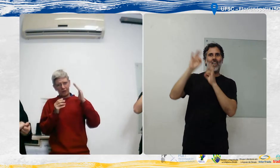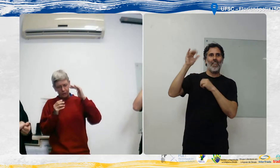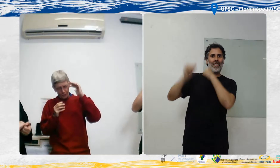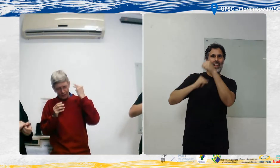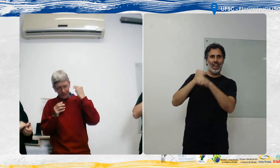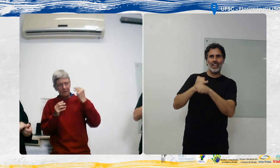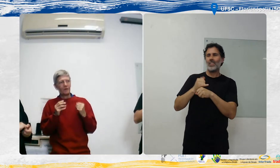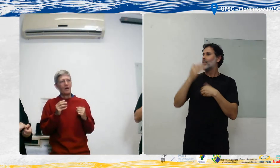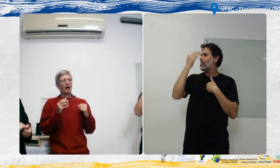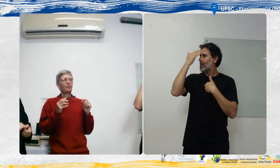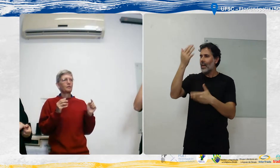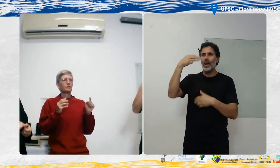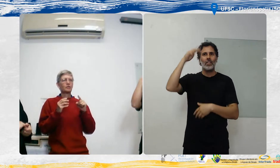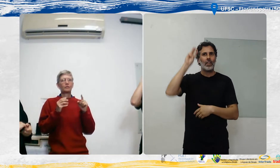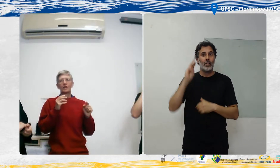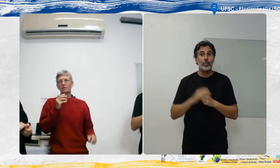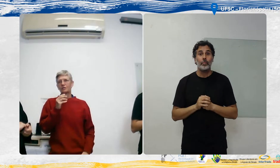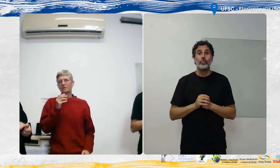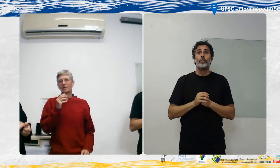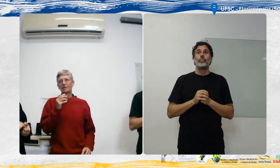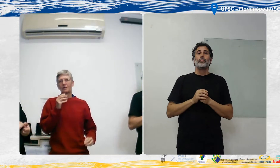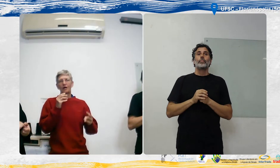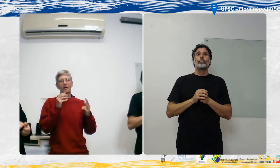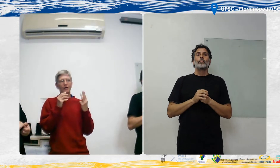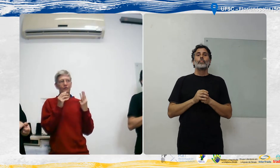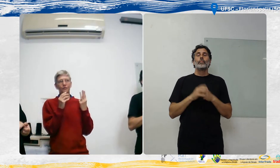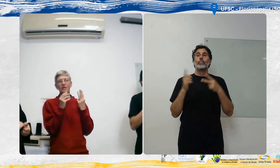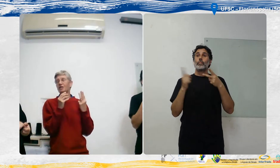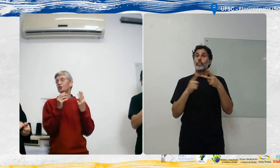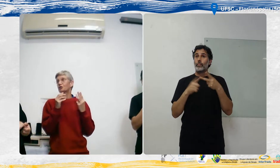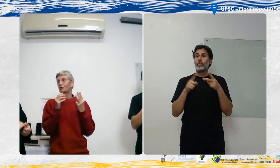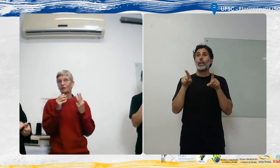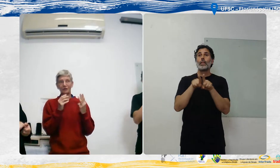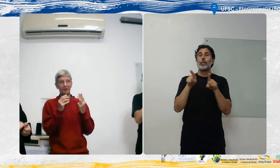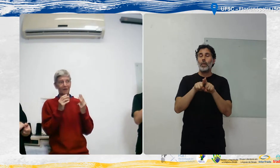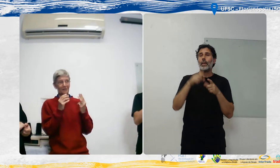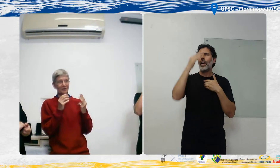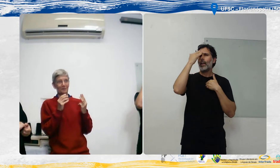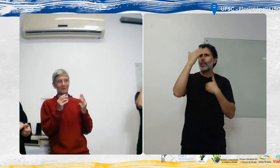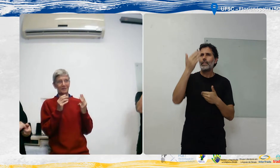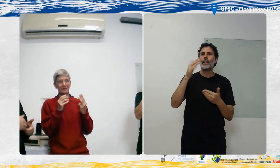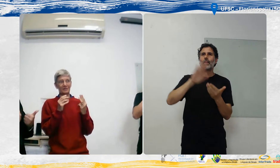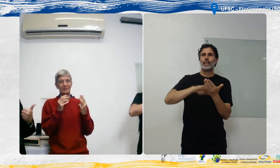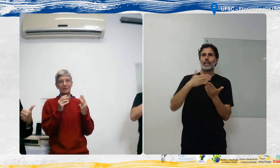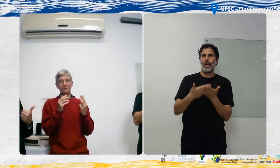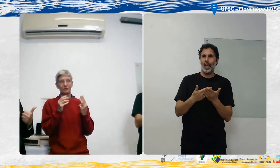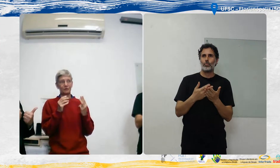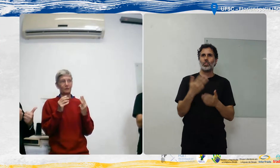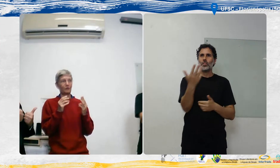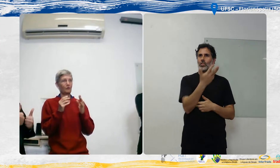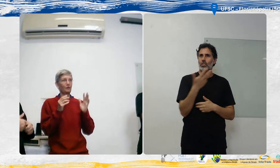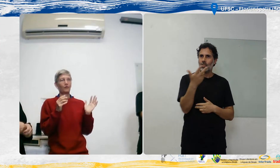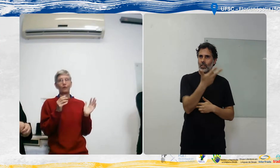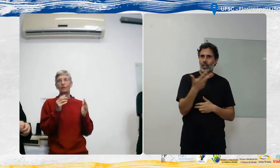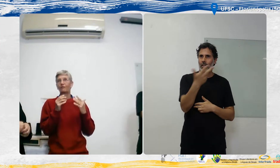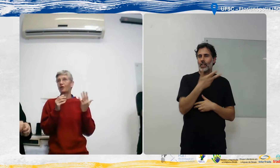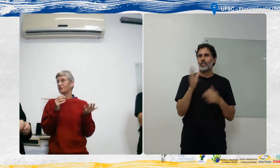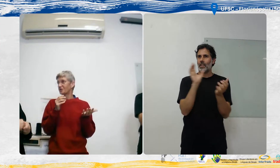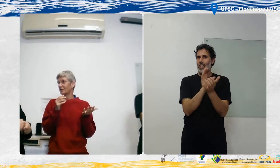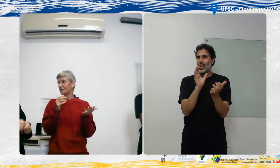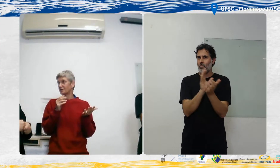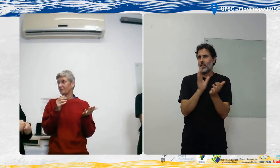So thank you, Huarli. I would also like to thank our three extraordinary interpreters this afternoon who've